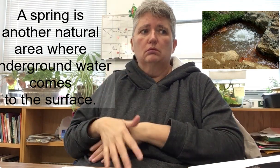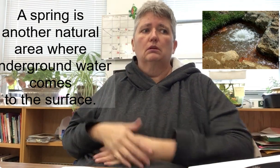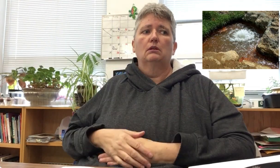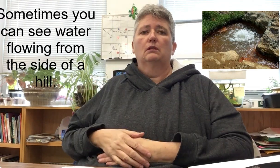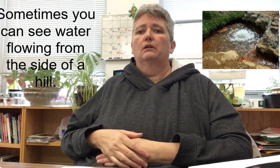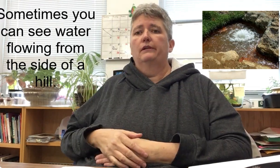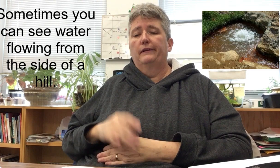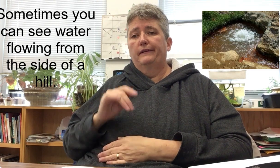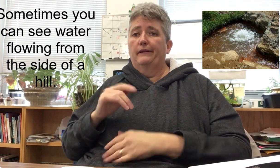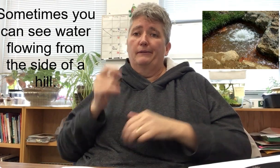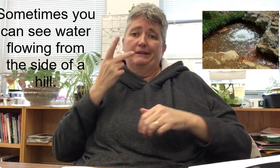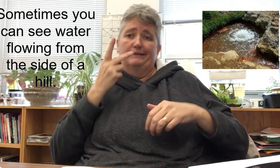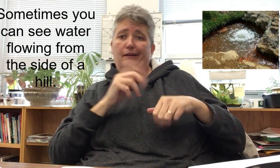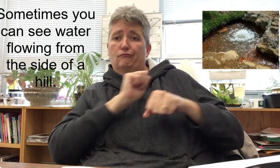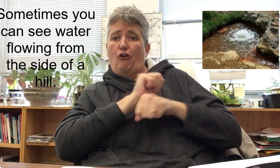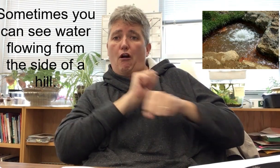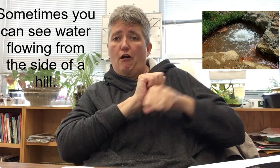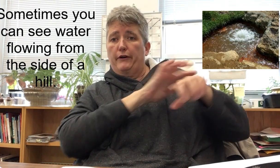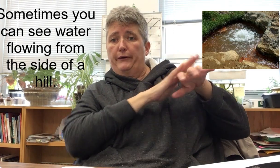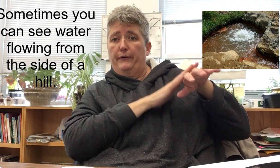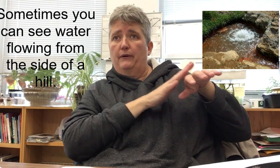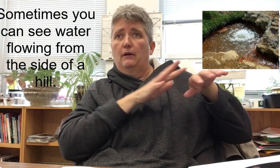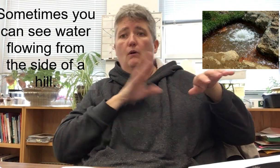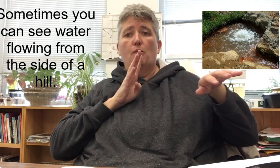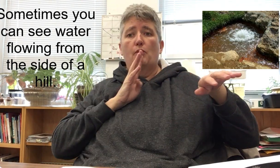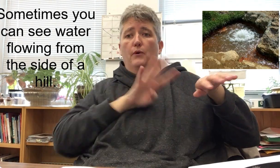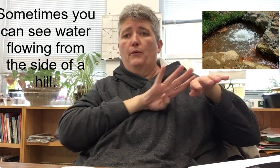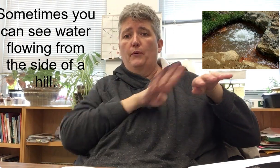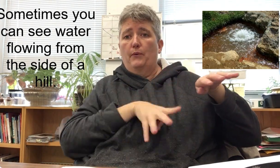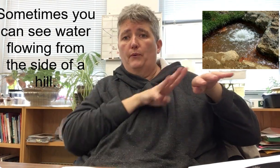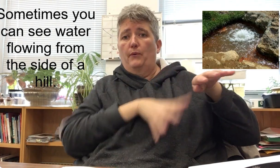And sometimes you can even see a rock or a cliff wall with water dripping off of it.